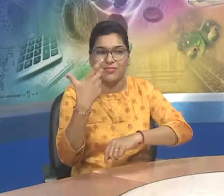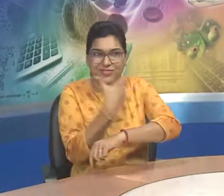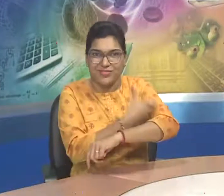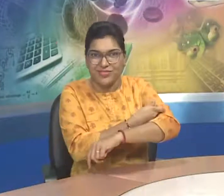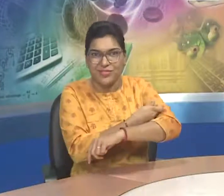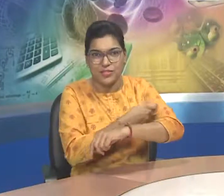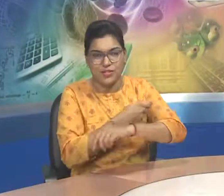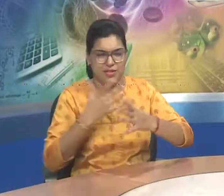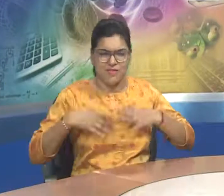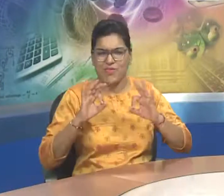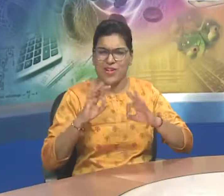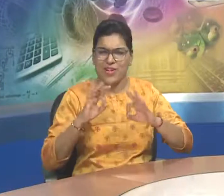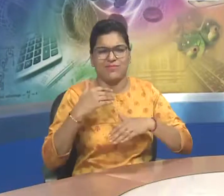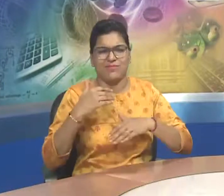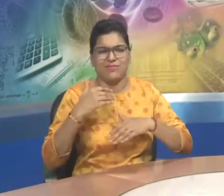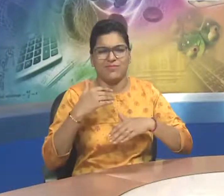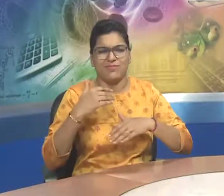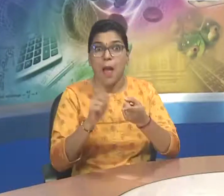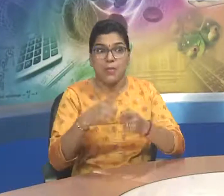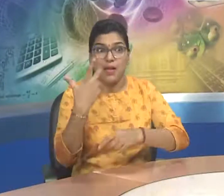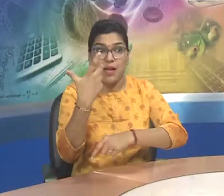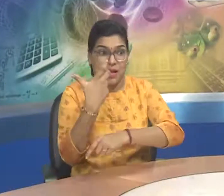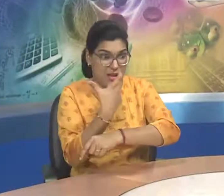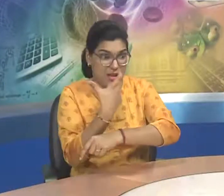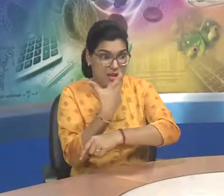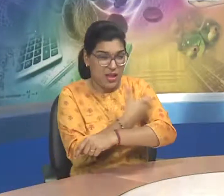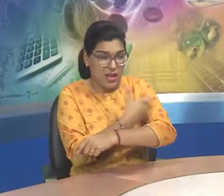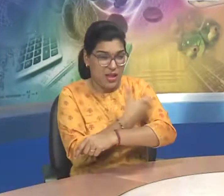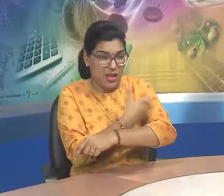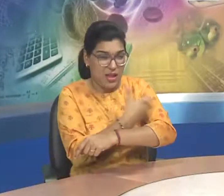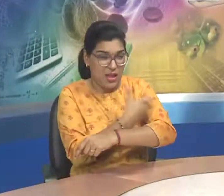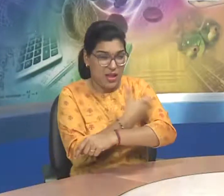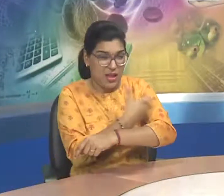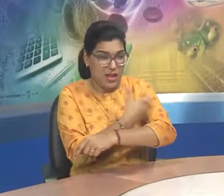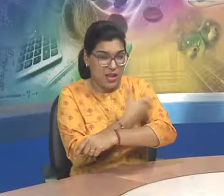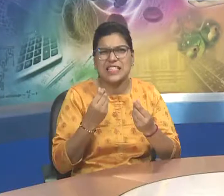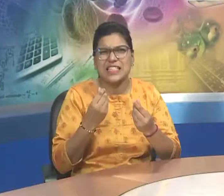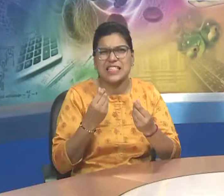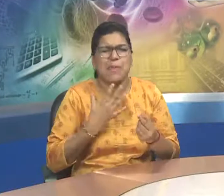very sad case in point of